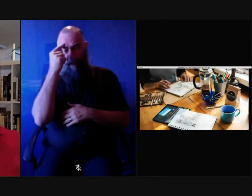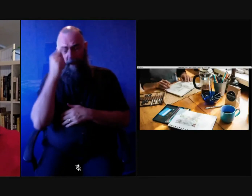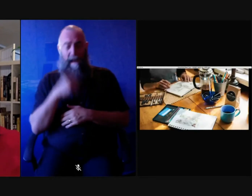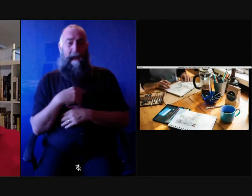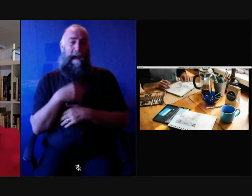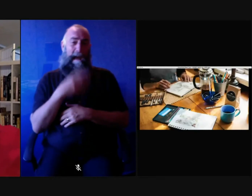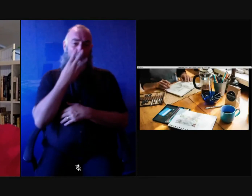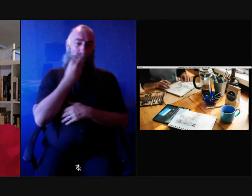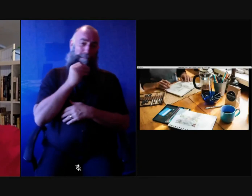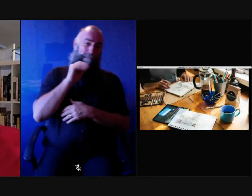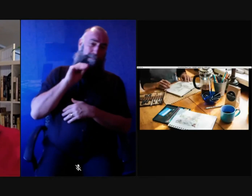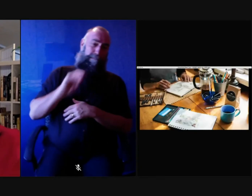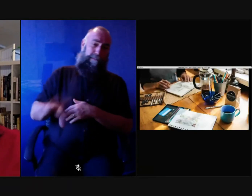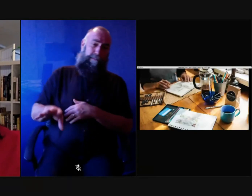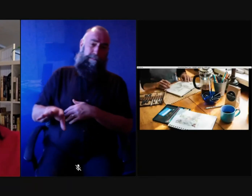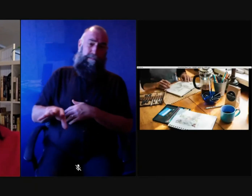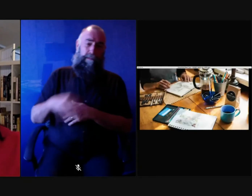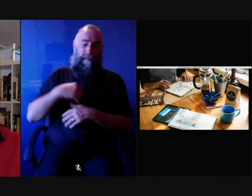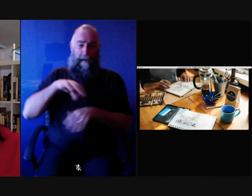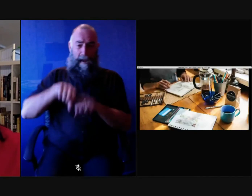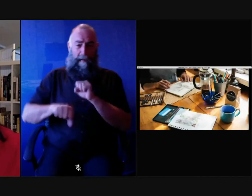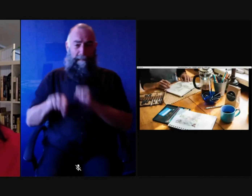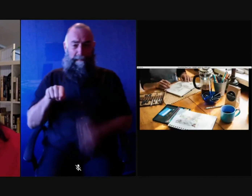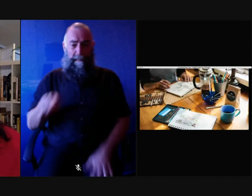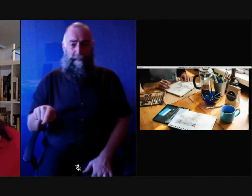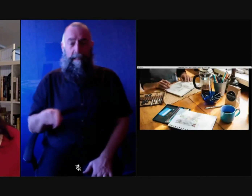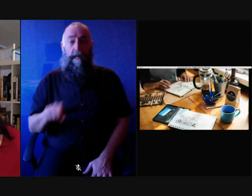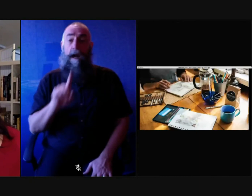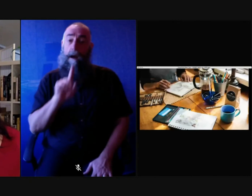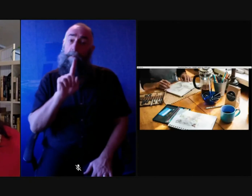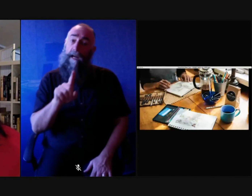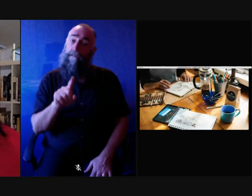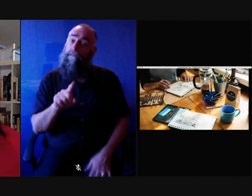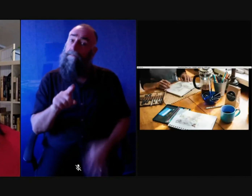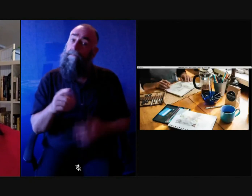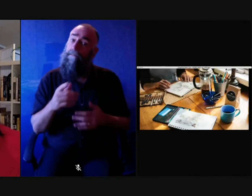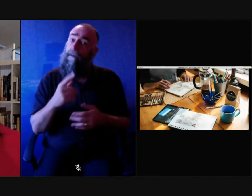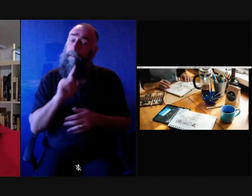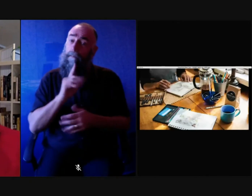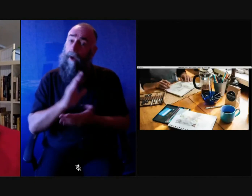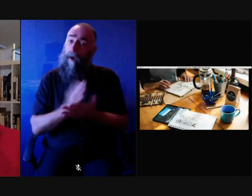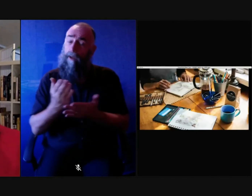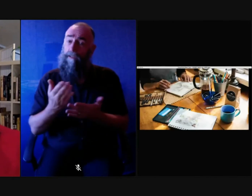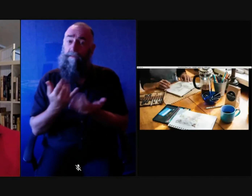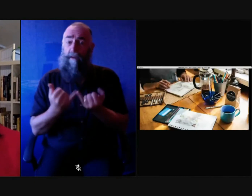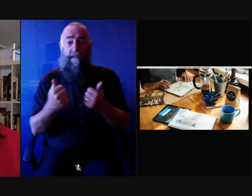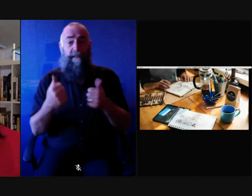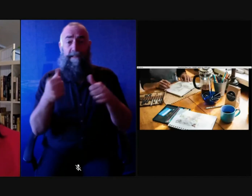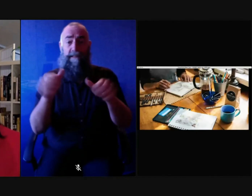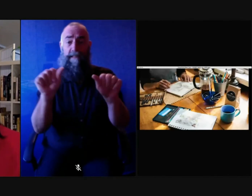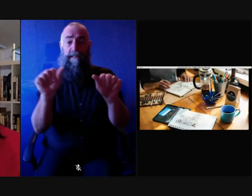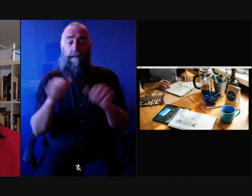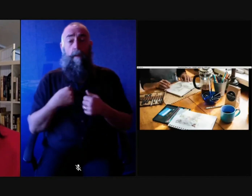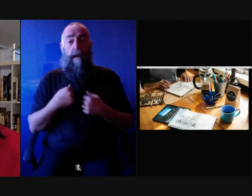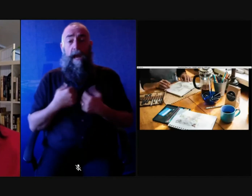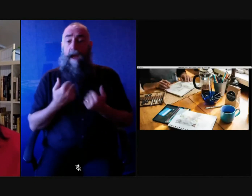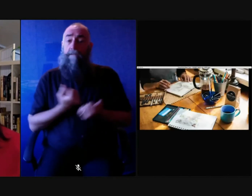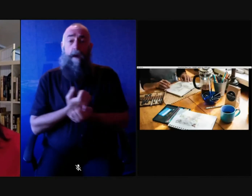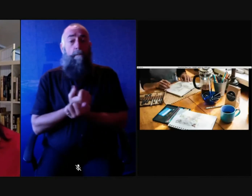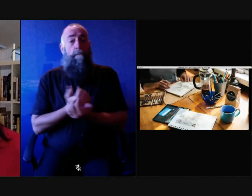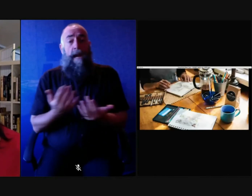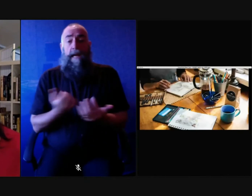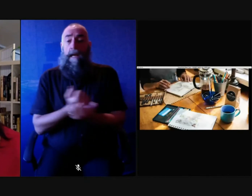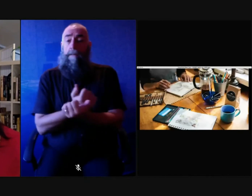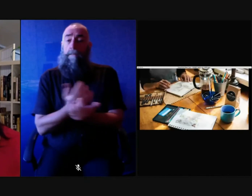does tend to work. We have had a number of people who are doing it in our client roster, and they are enjoying